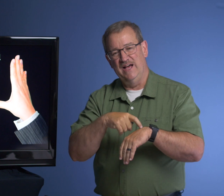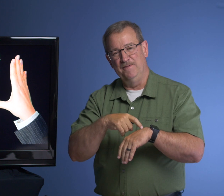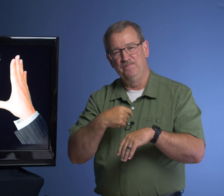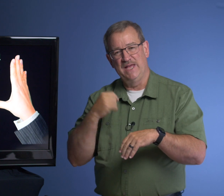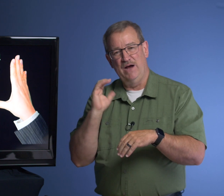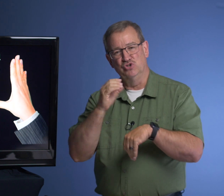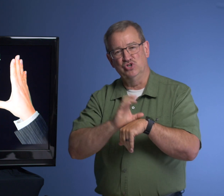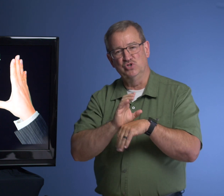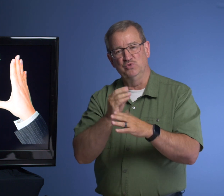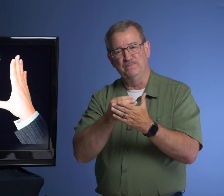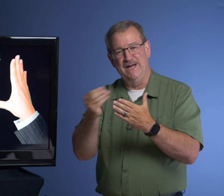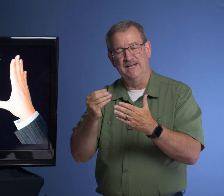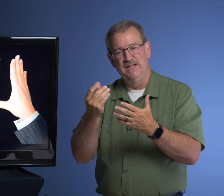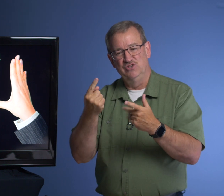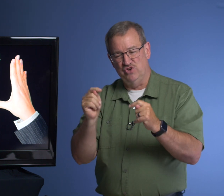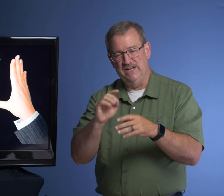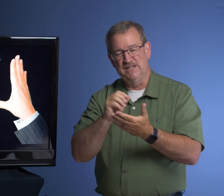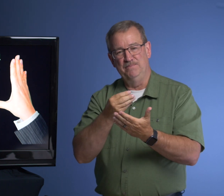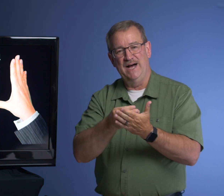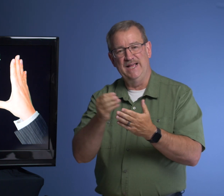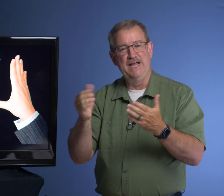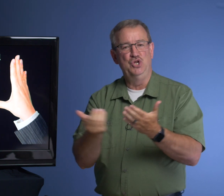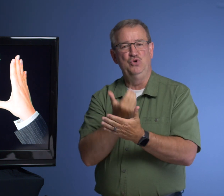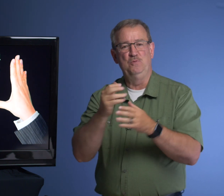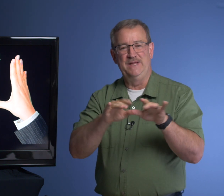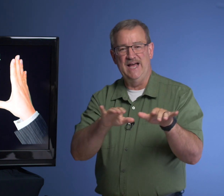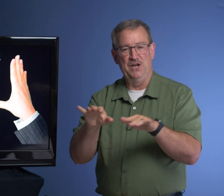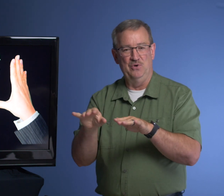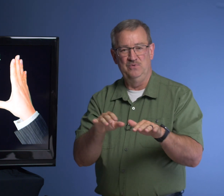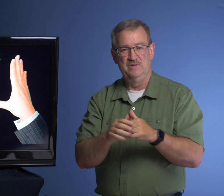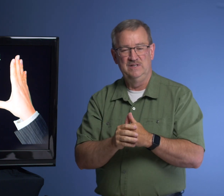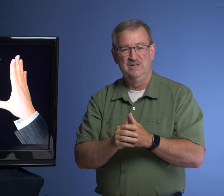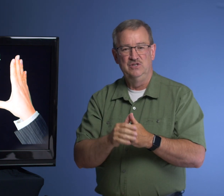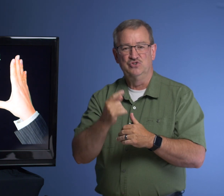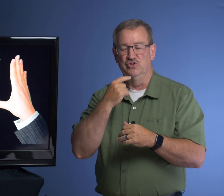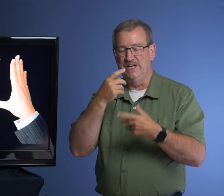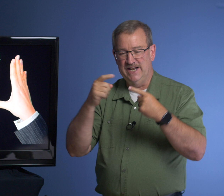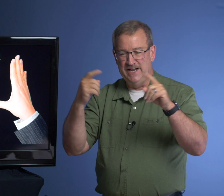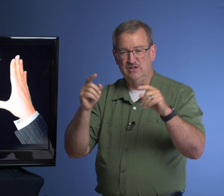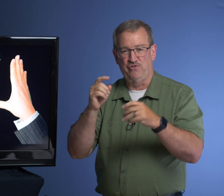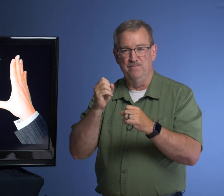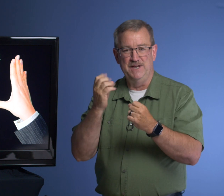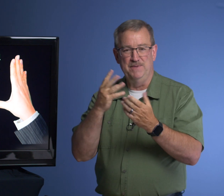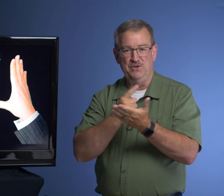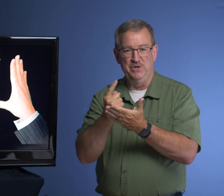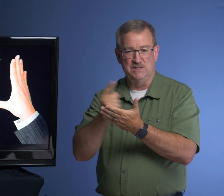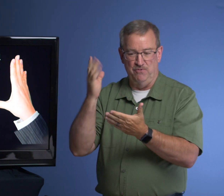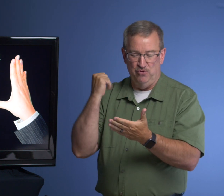one time our church was trying to buy a new piano. So they had announced for many, many weeks before,